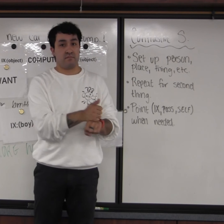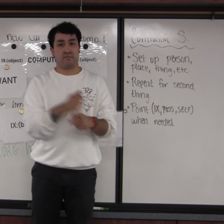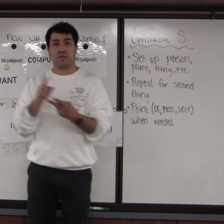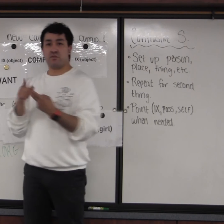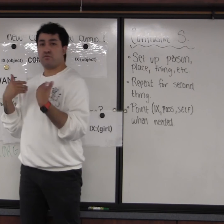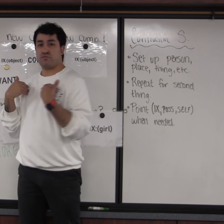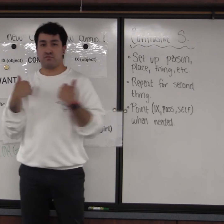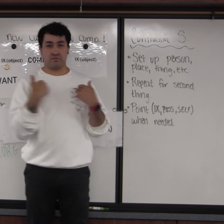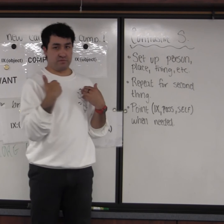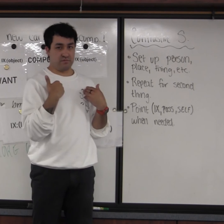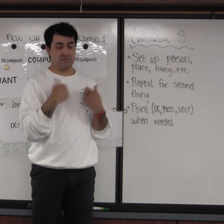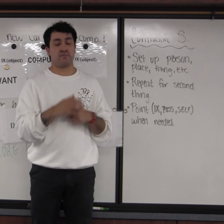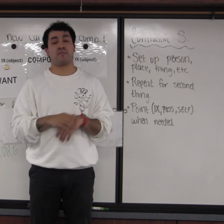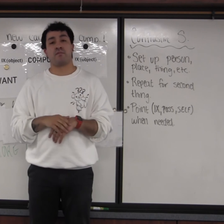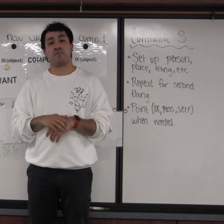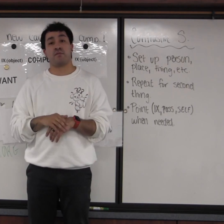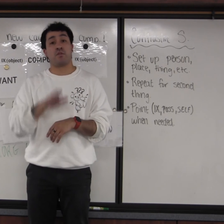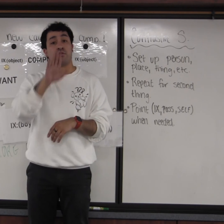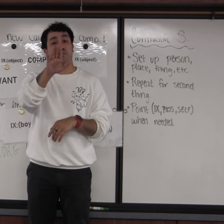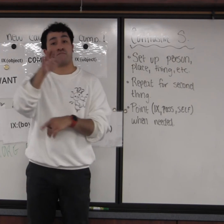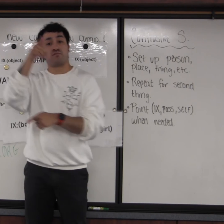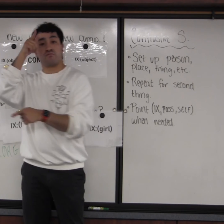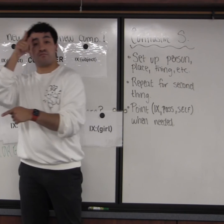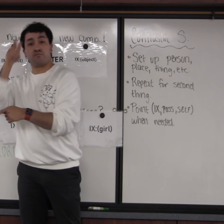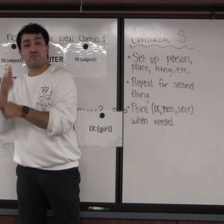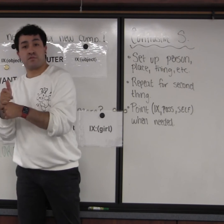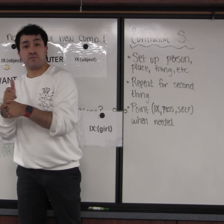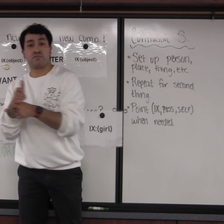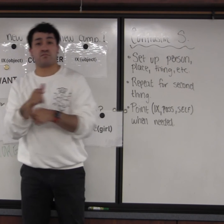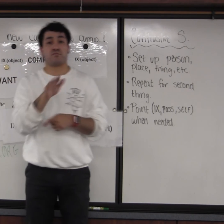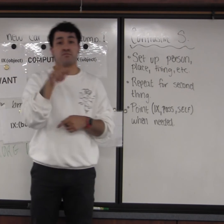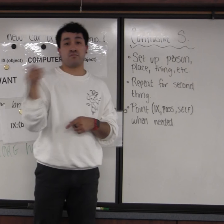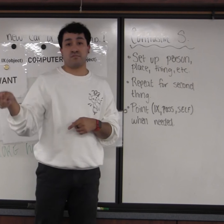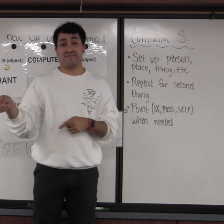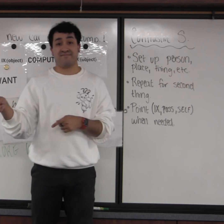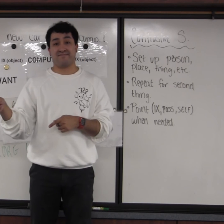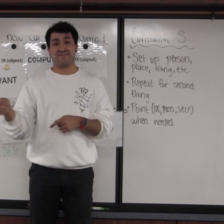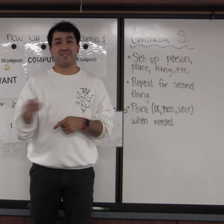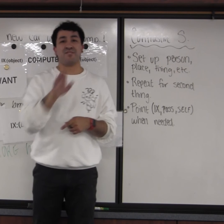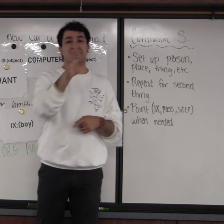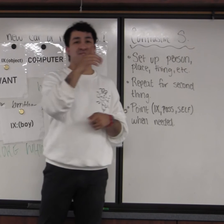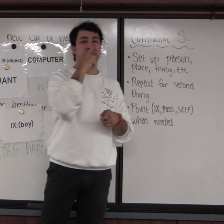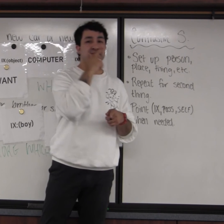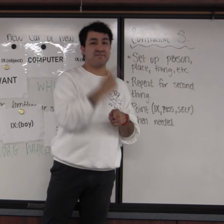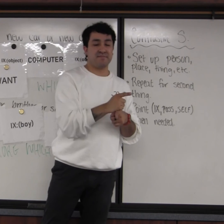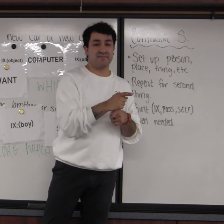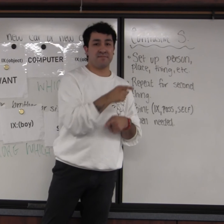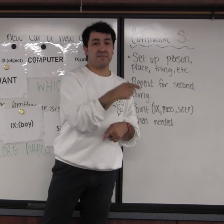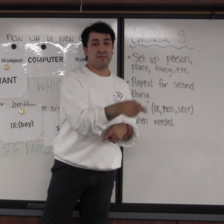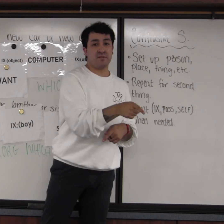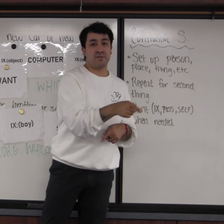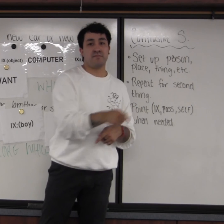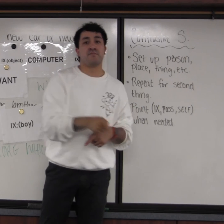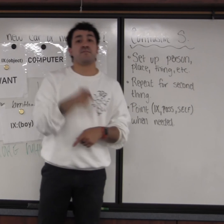again, we have two things that we're going to go ahead and compare. We're going to be role shifting. So we have your brother over there and your sister over